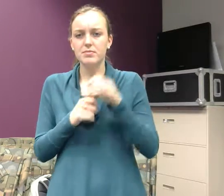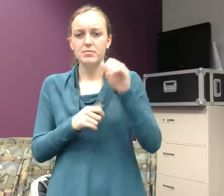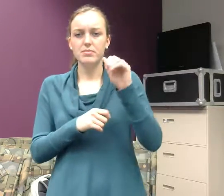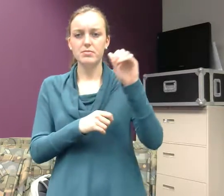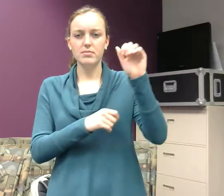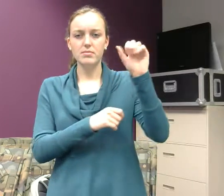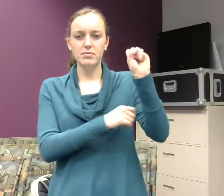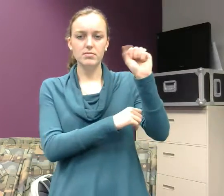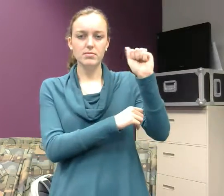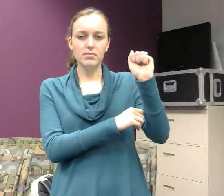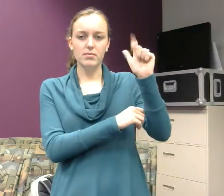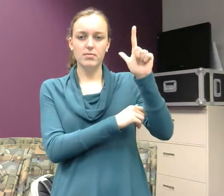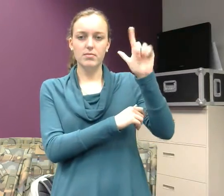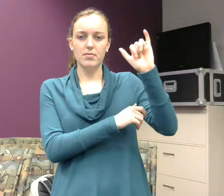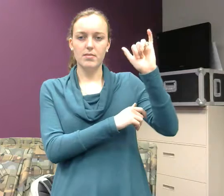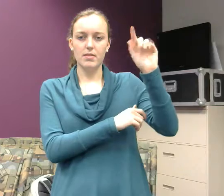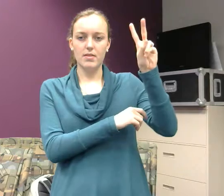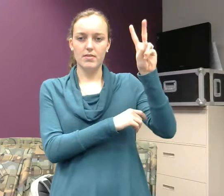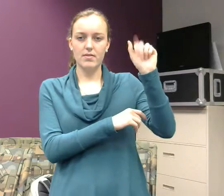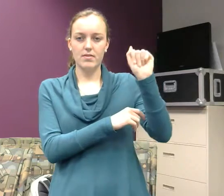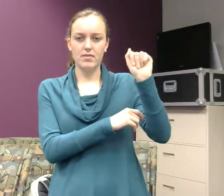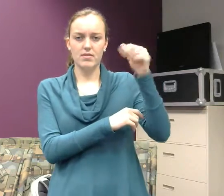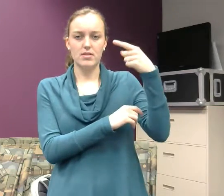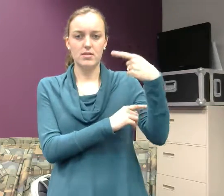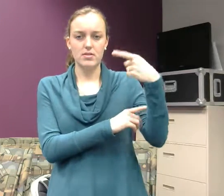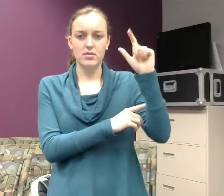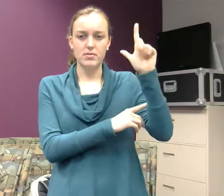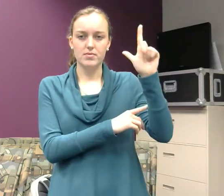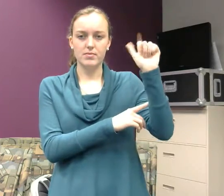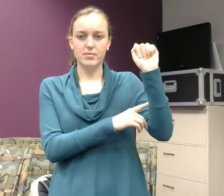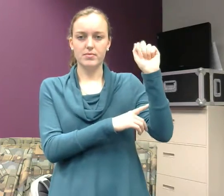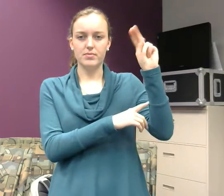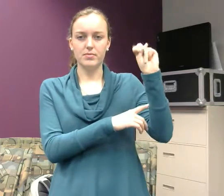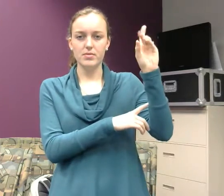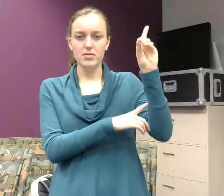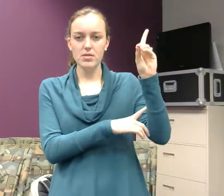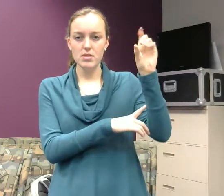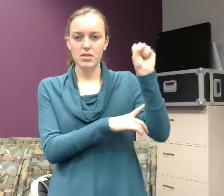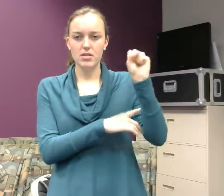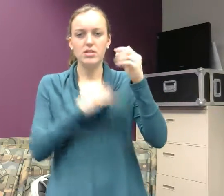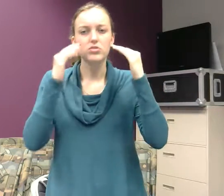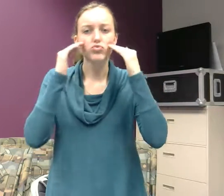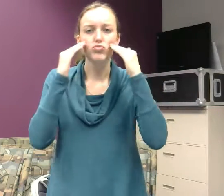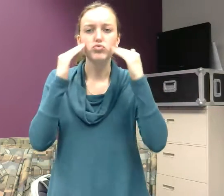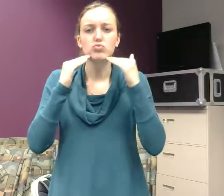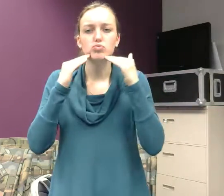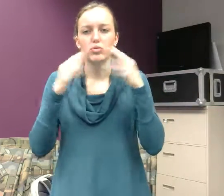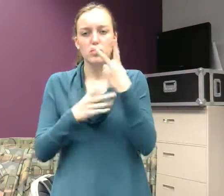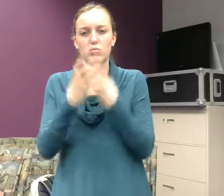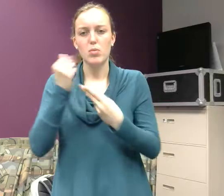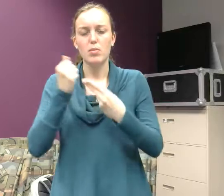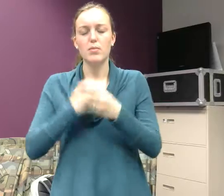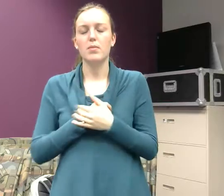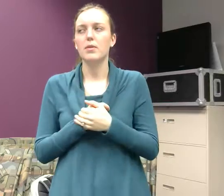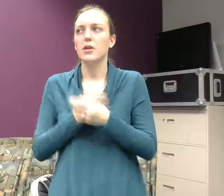in the top of our mouth. That was strange. I never knew where that came from before. But today our